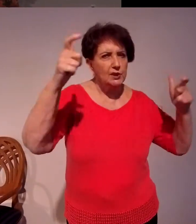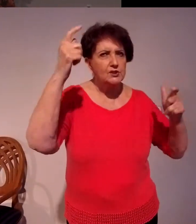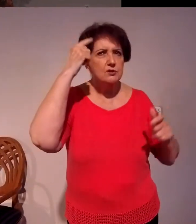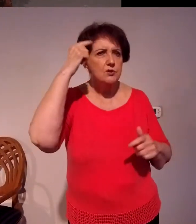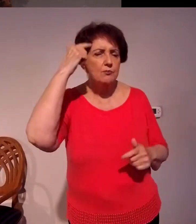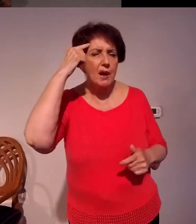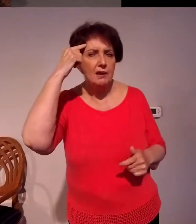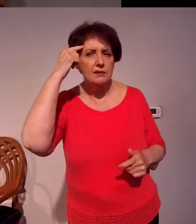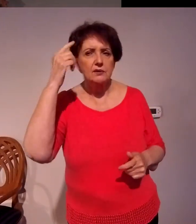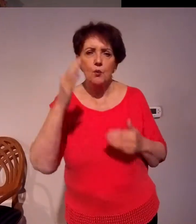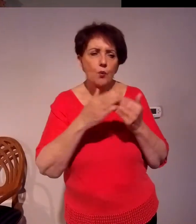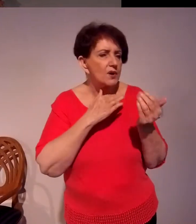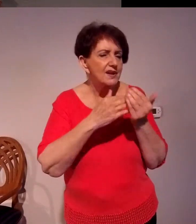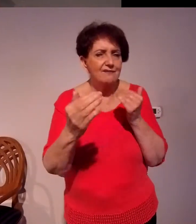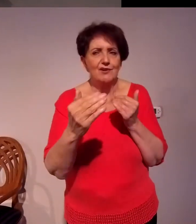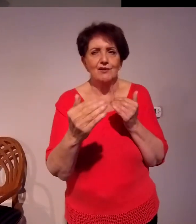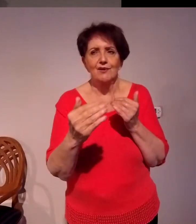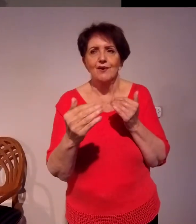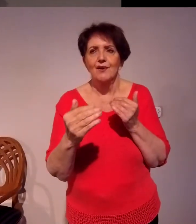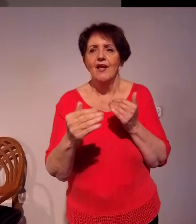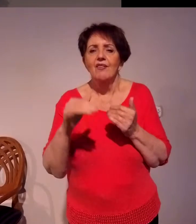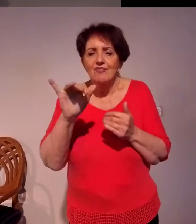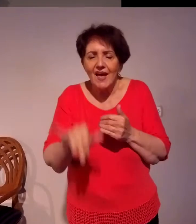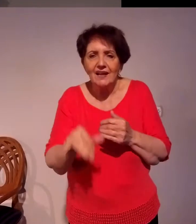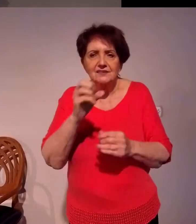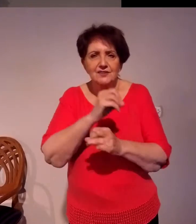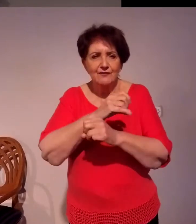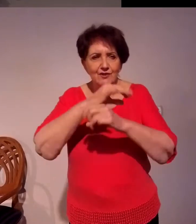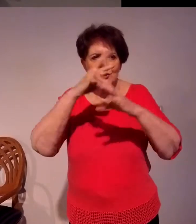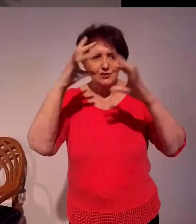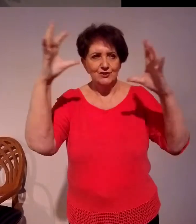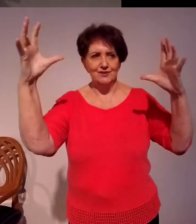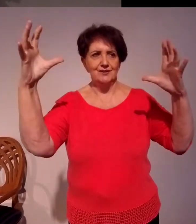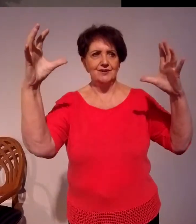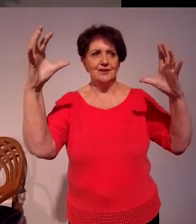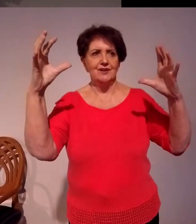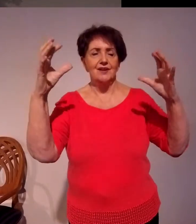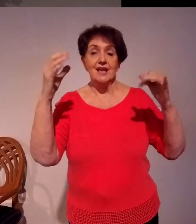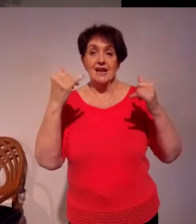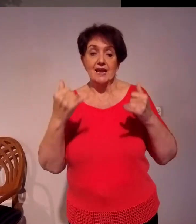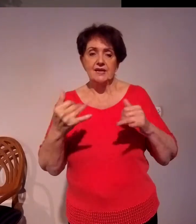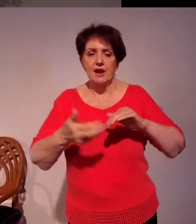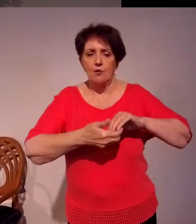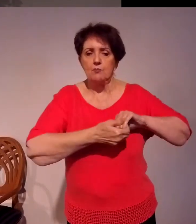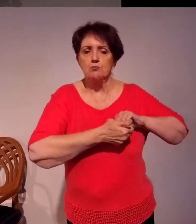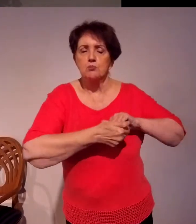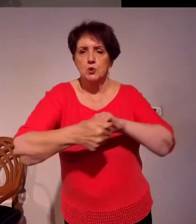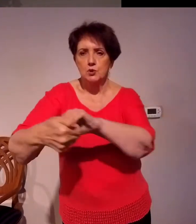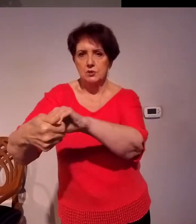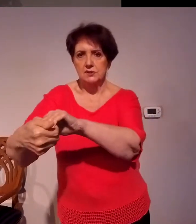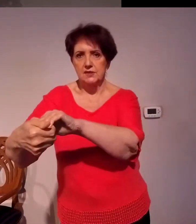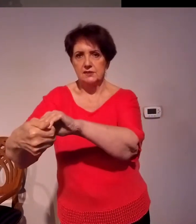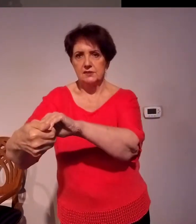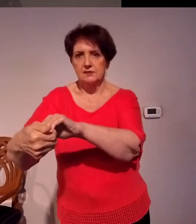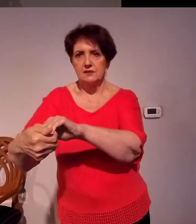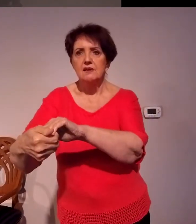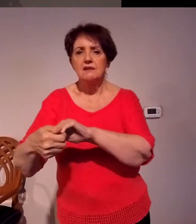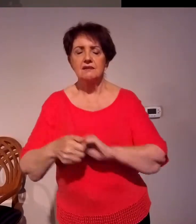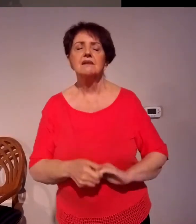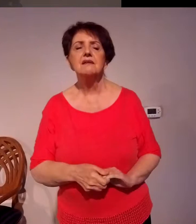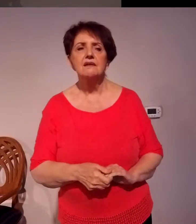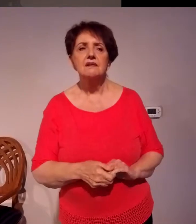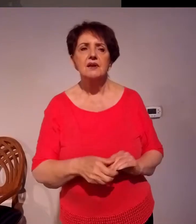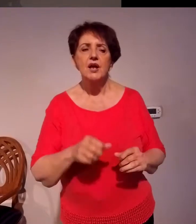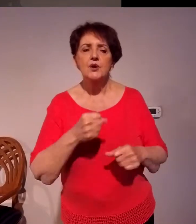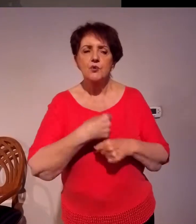is. Do you see, that becomes the vision that now pulls us. And it creates a whole